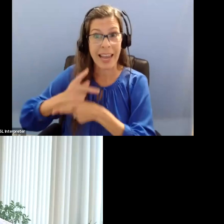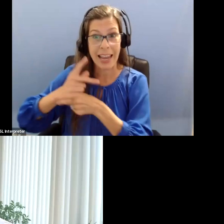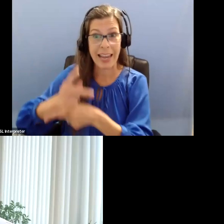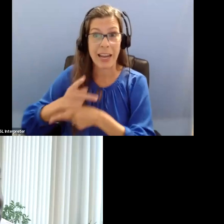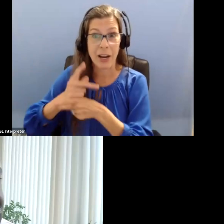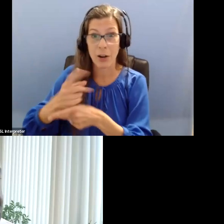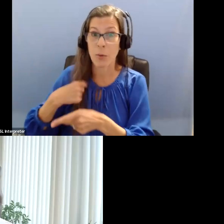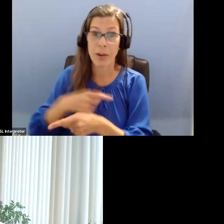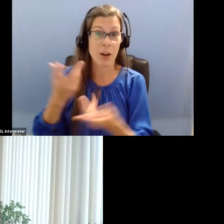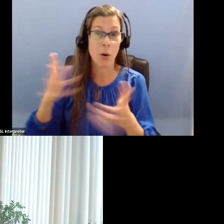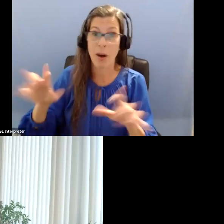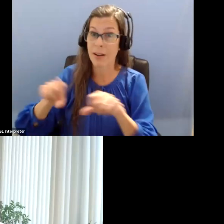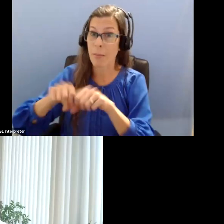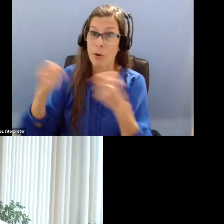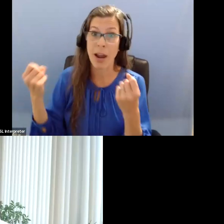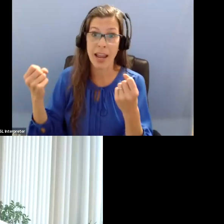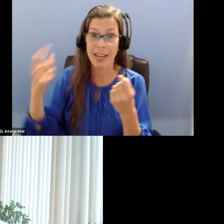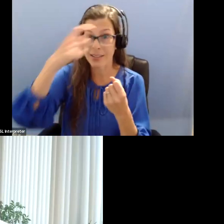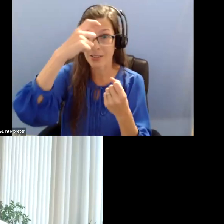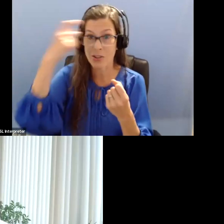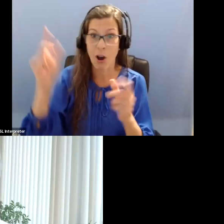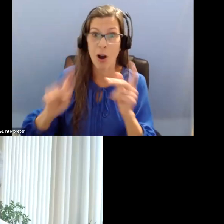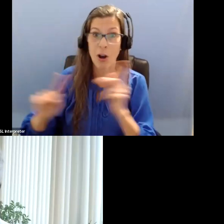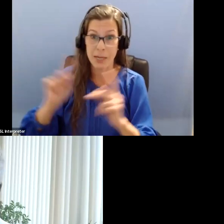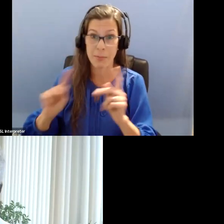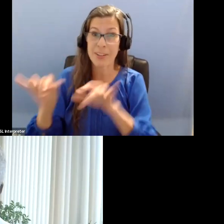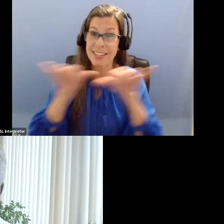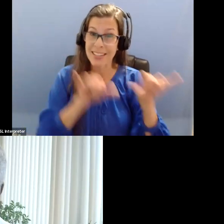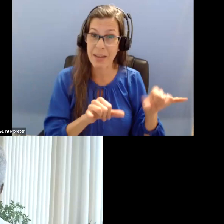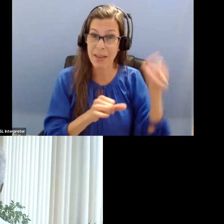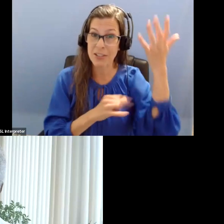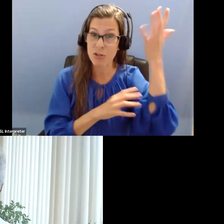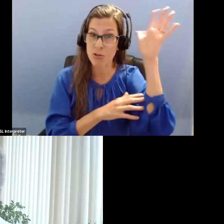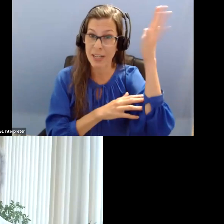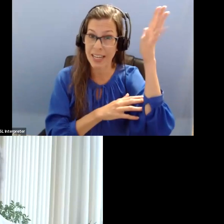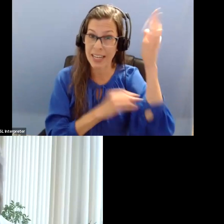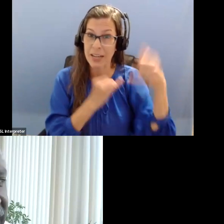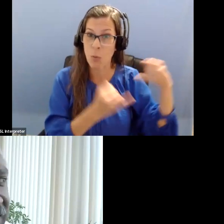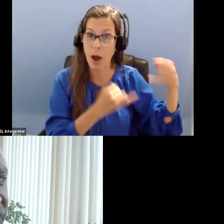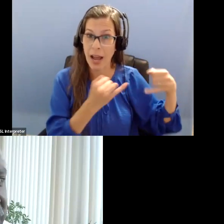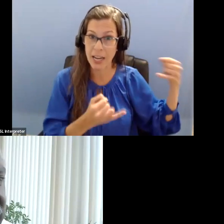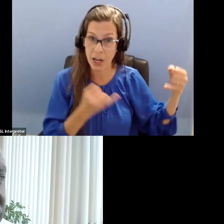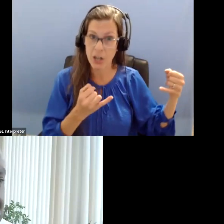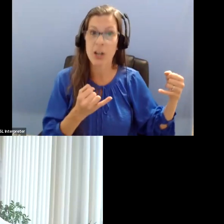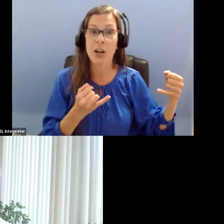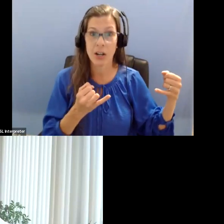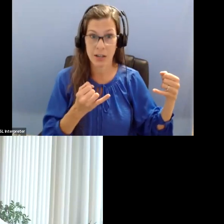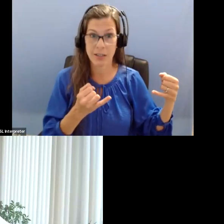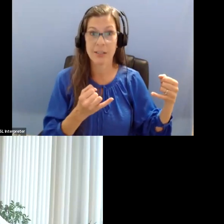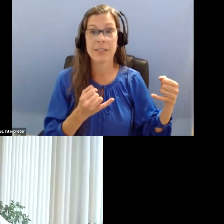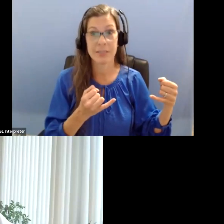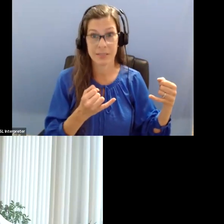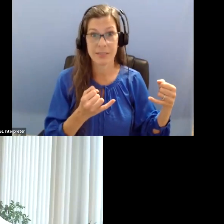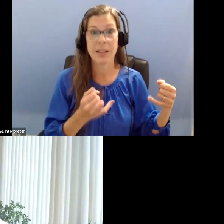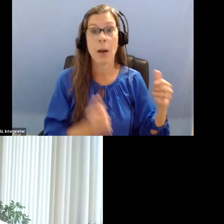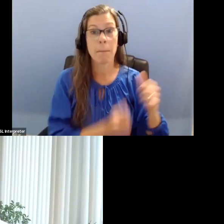people. The other thing that's relevant to bonsai is that the most common mistake that beginners like me